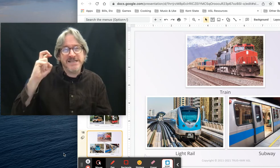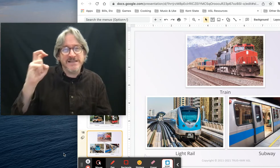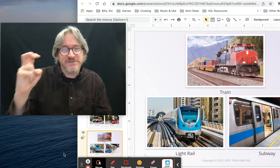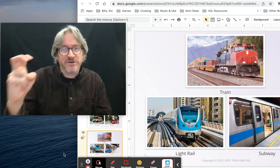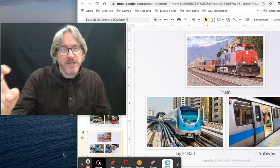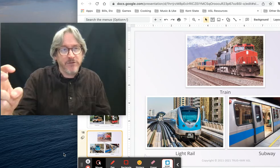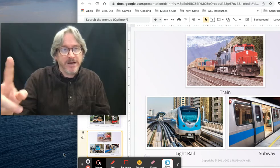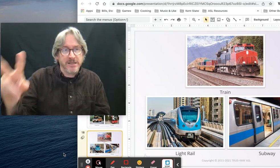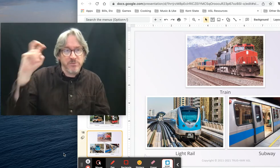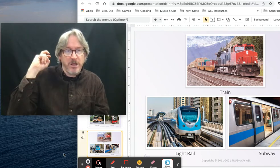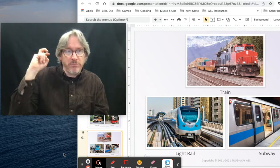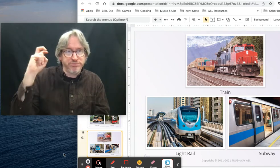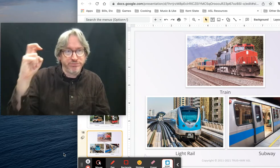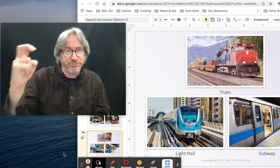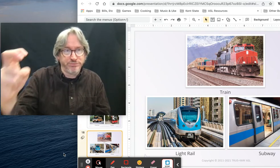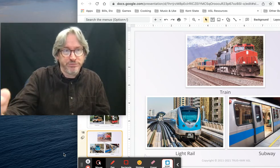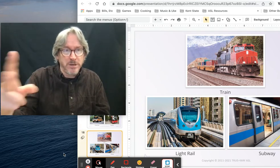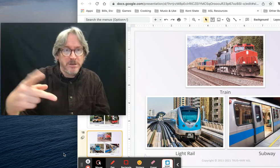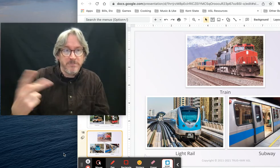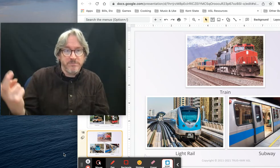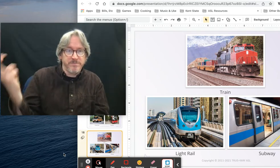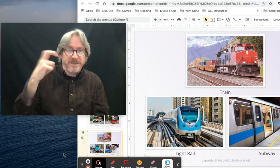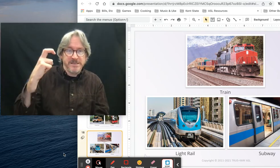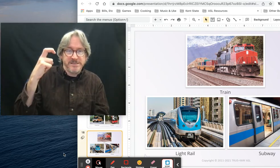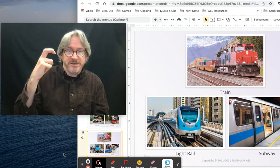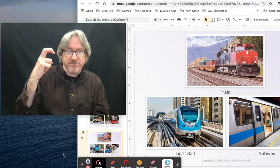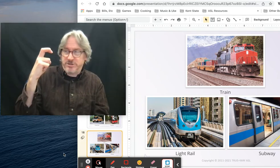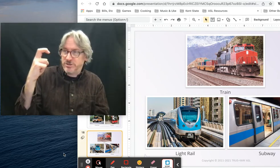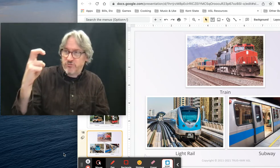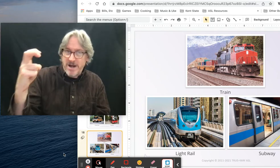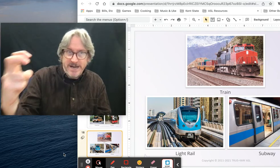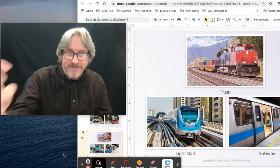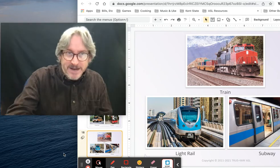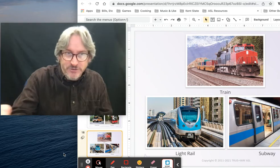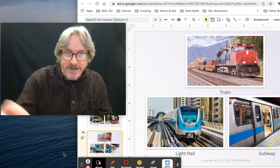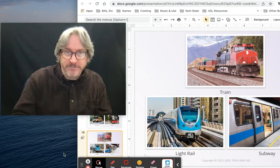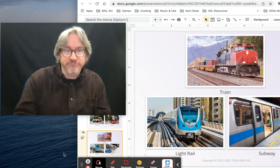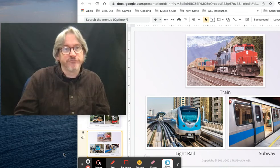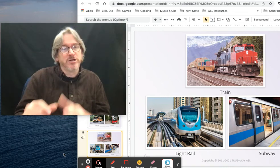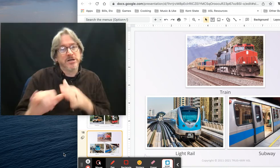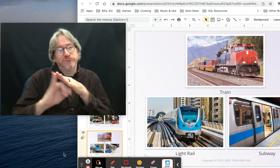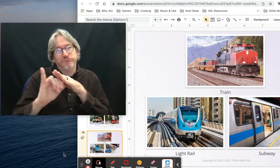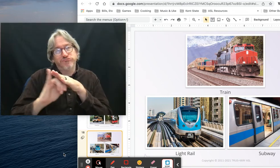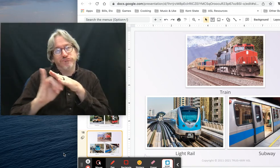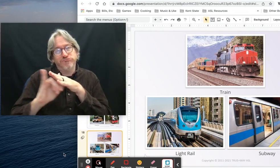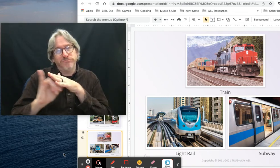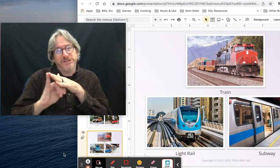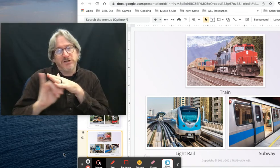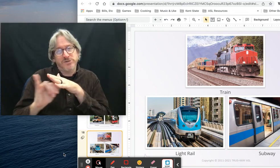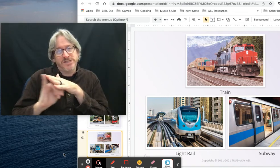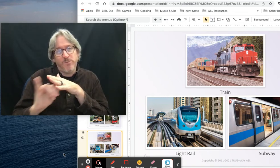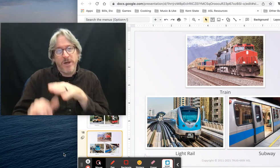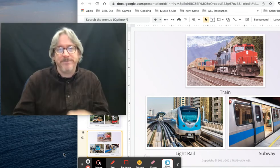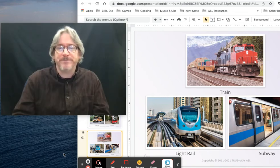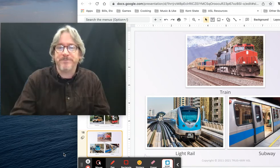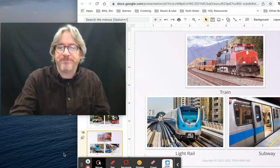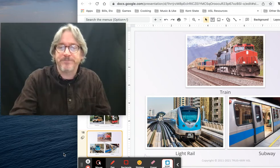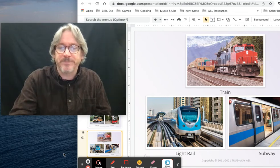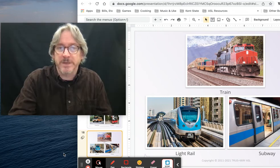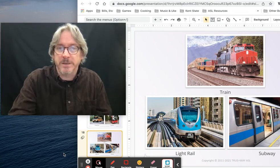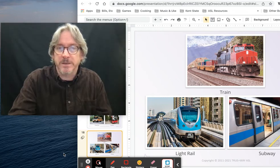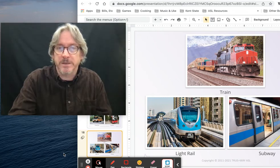I've seen this for light rail as well, because you're just riding on that train. It's also subway.